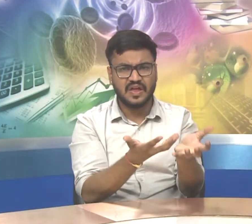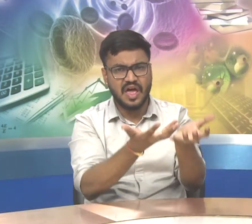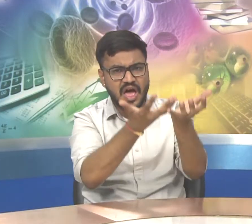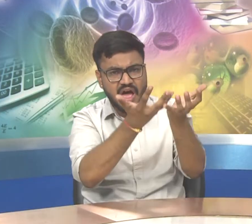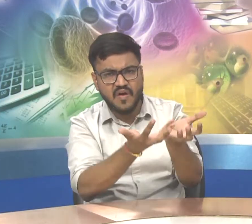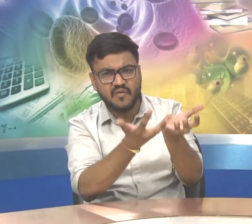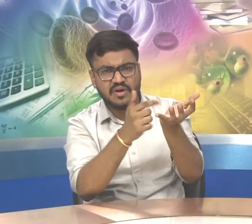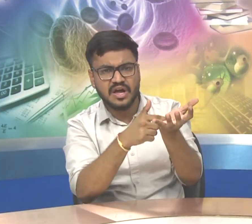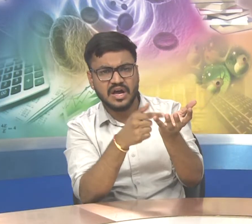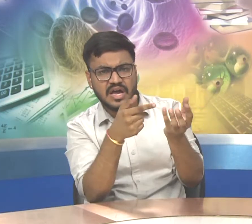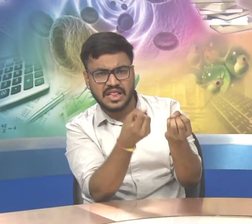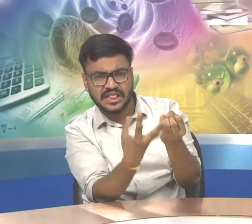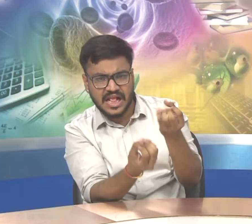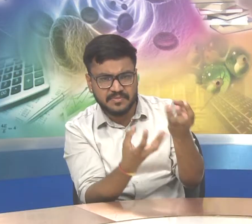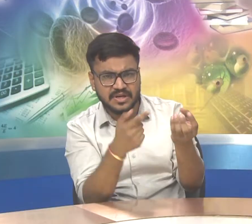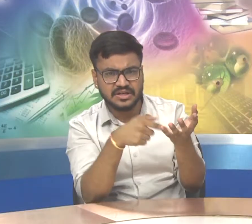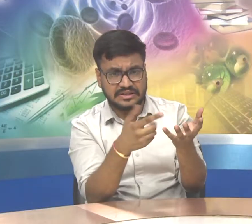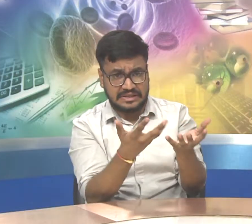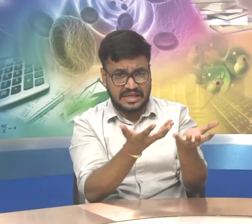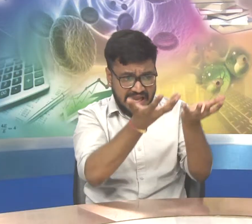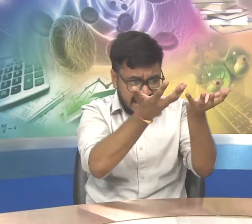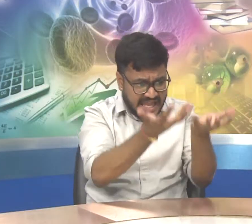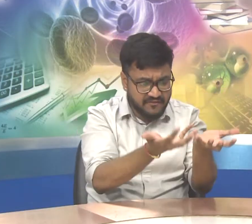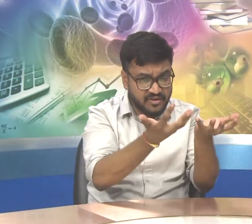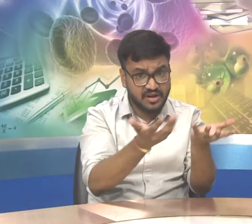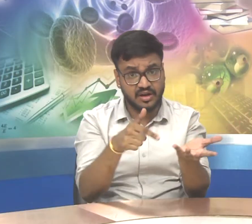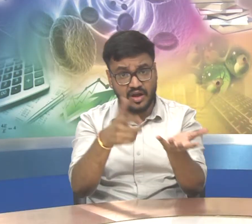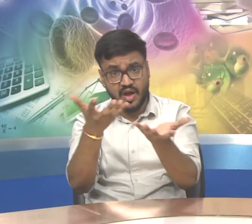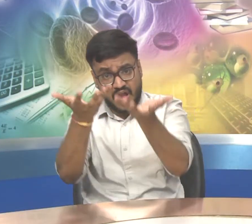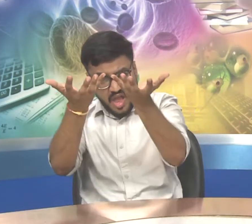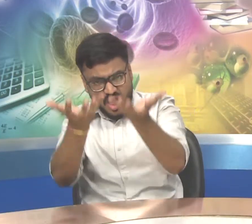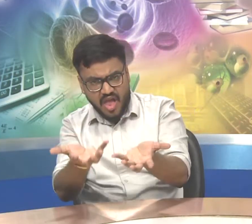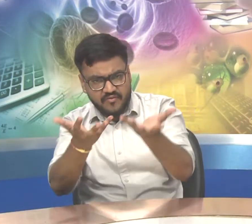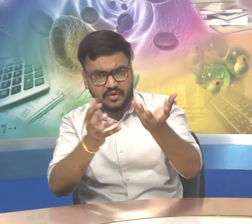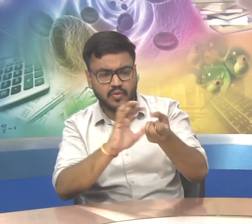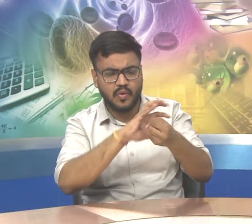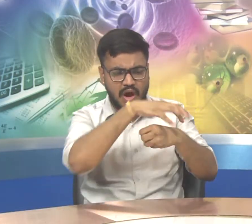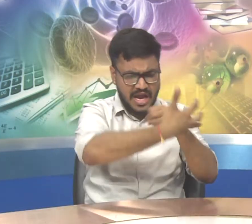Each element has its own kind of atom,